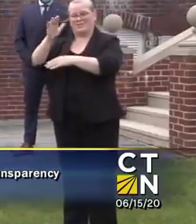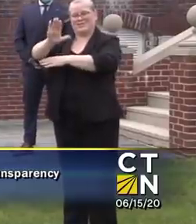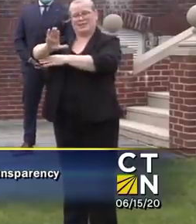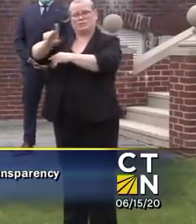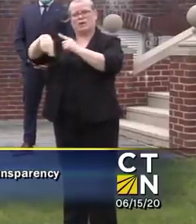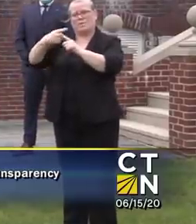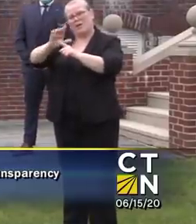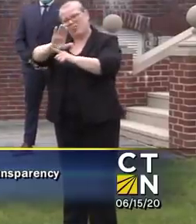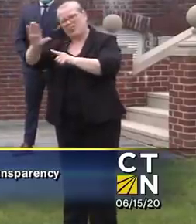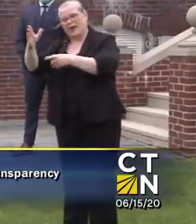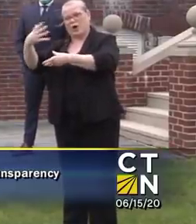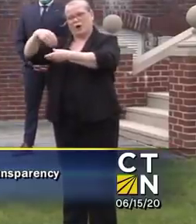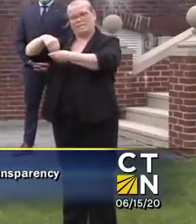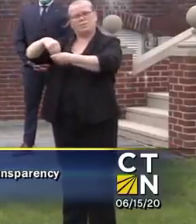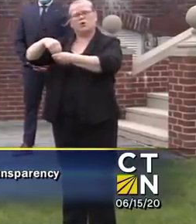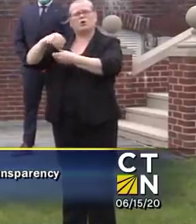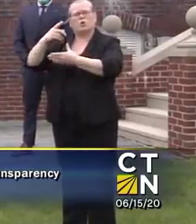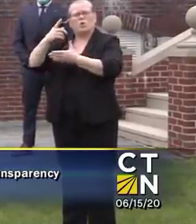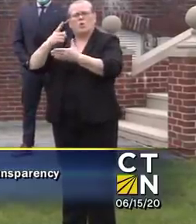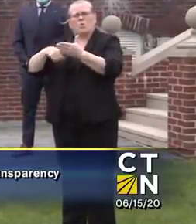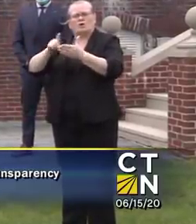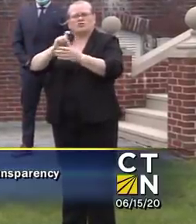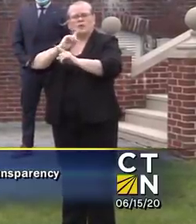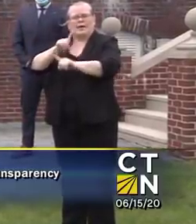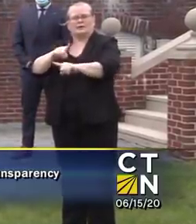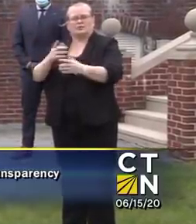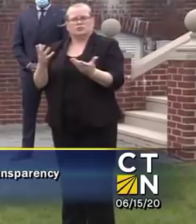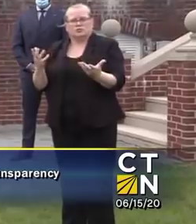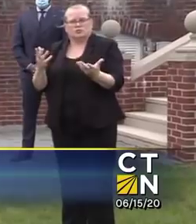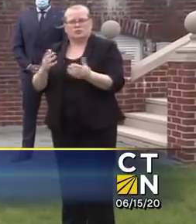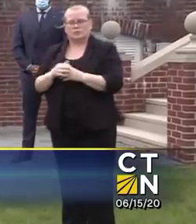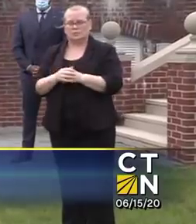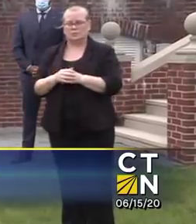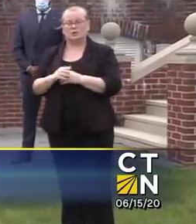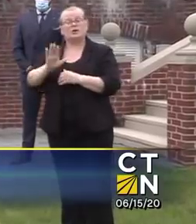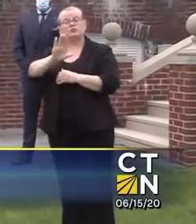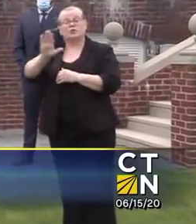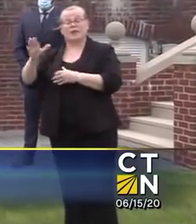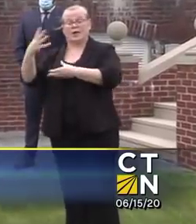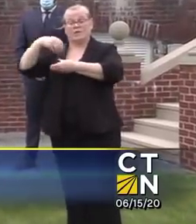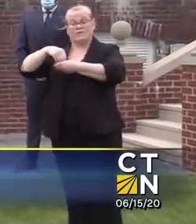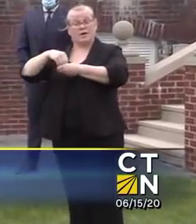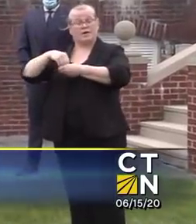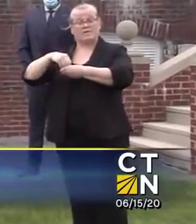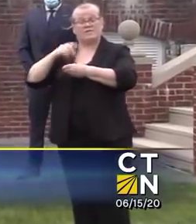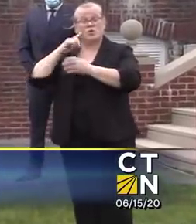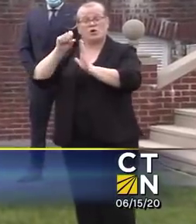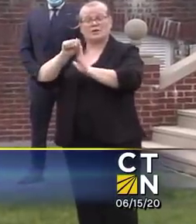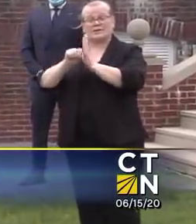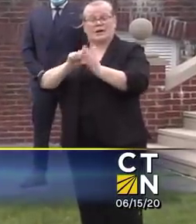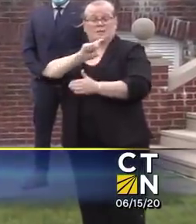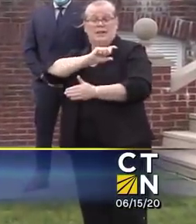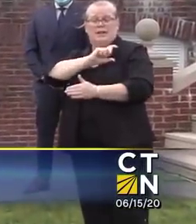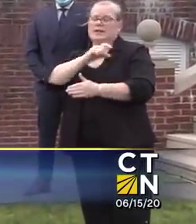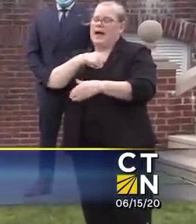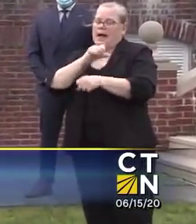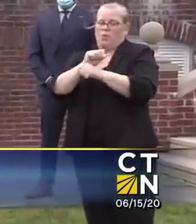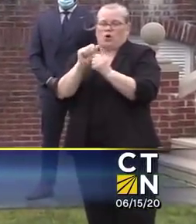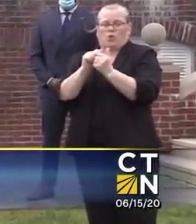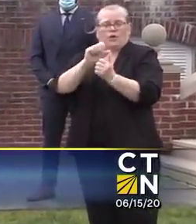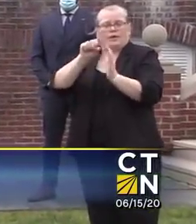in this? Their input into this particular item as regards to state police, I work with the state police